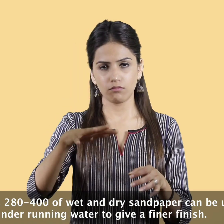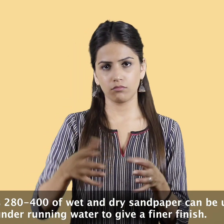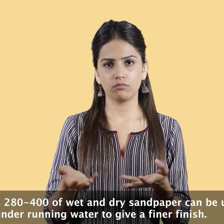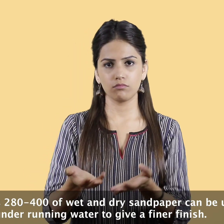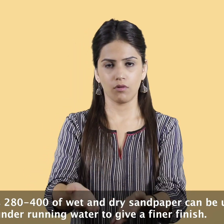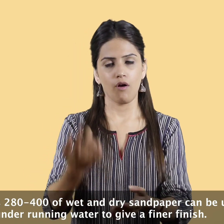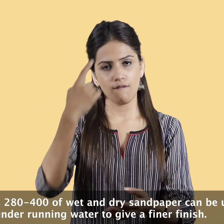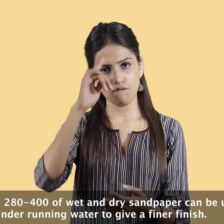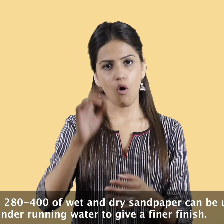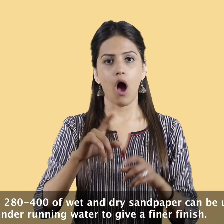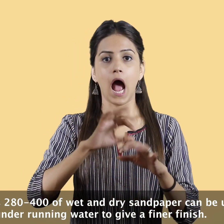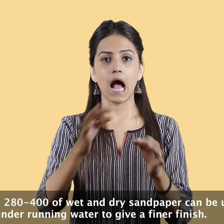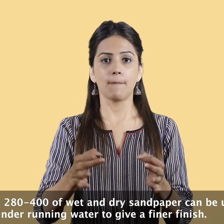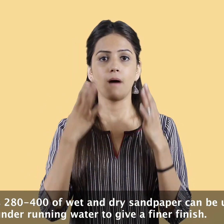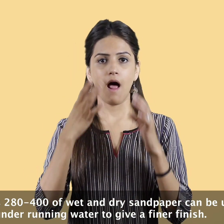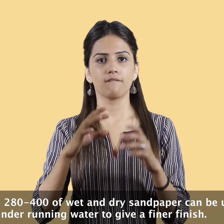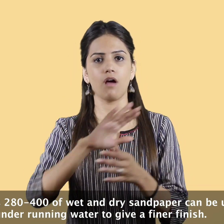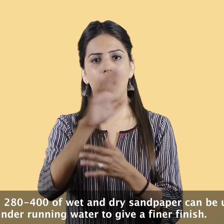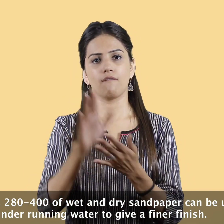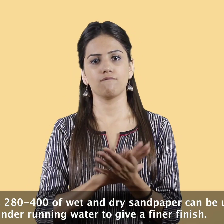running water to give a finer finish.